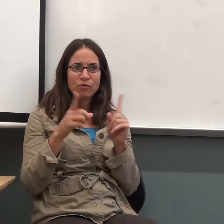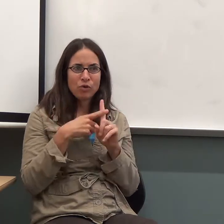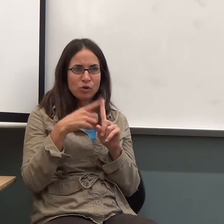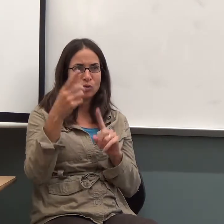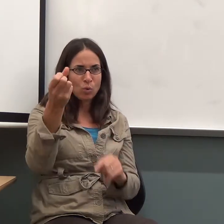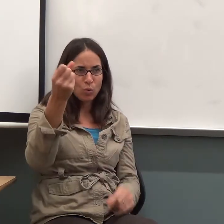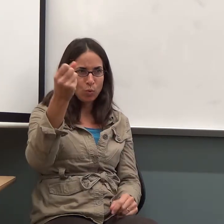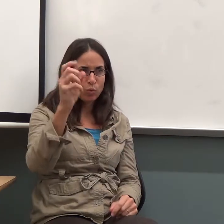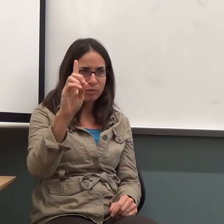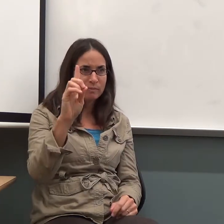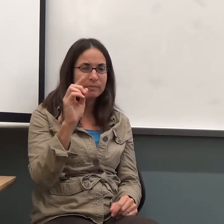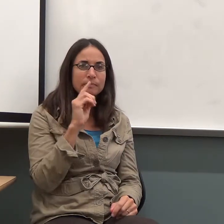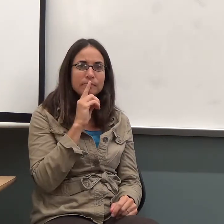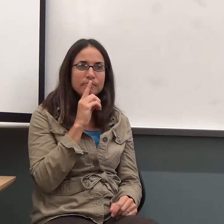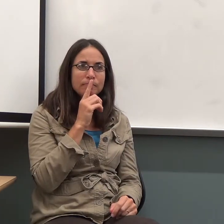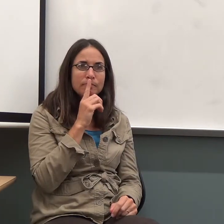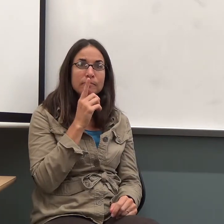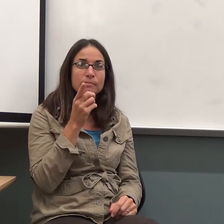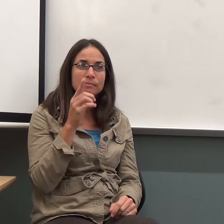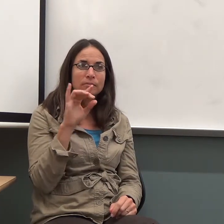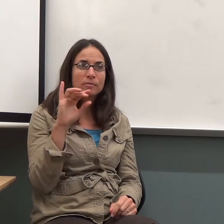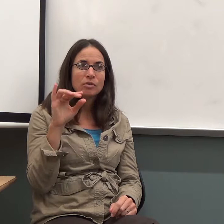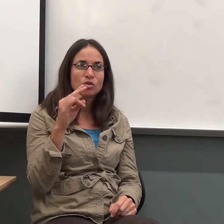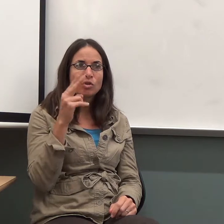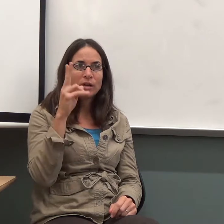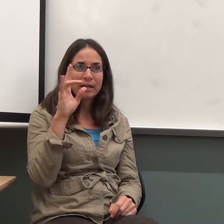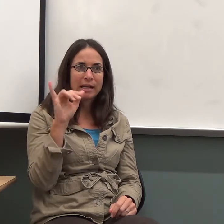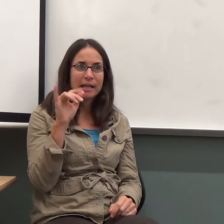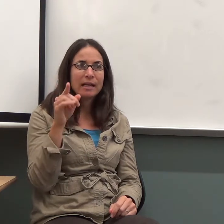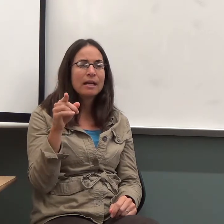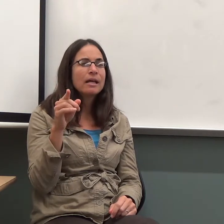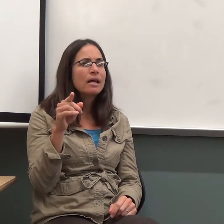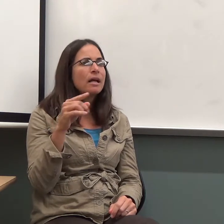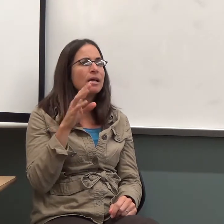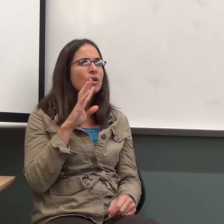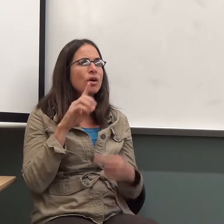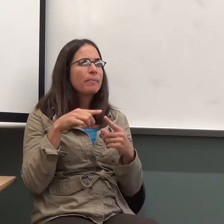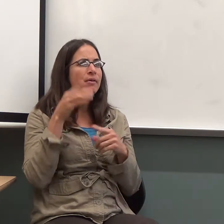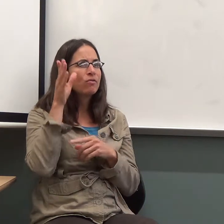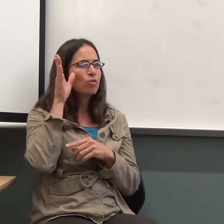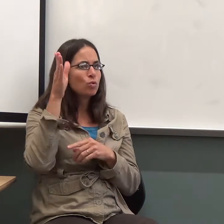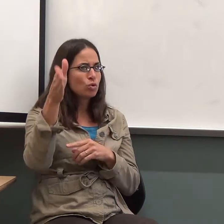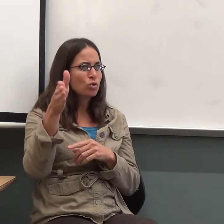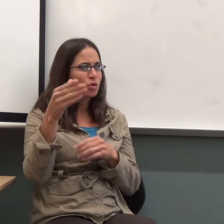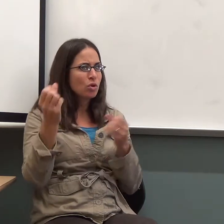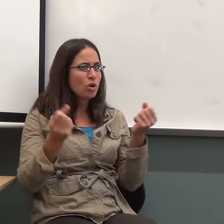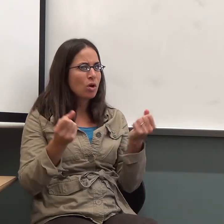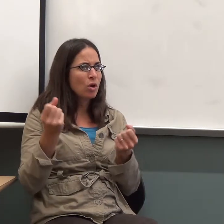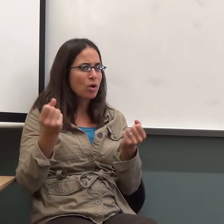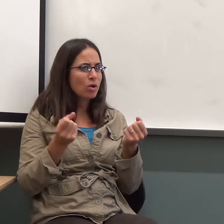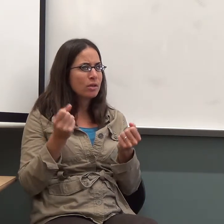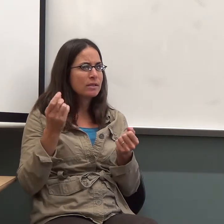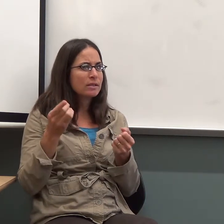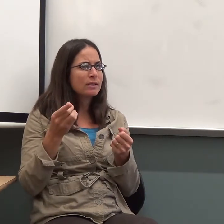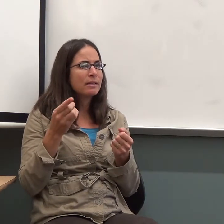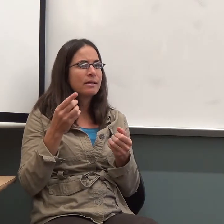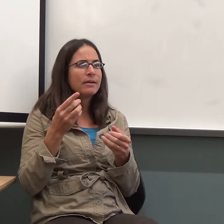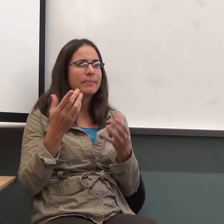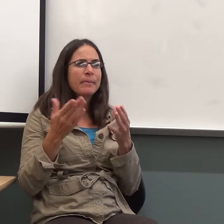okay? Okay. All right. Go ahead, Johnny. I think since we're talking about like future cars here, I think it would be more appropriate to use like a